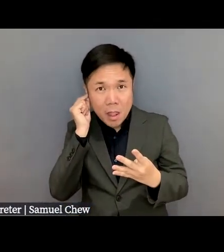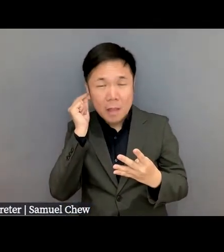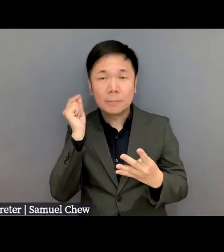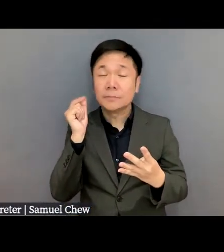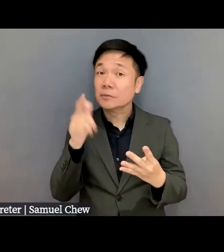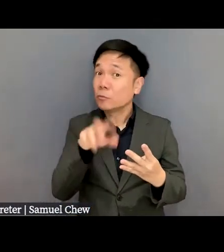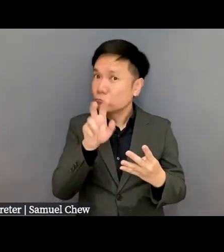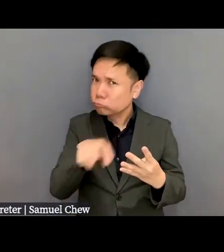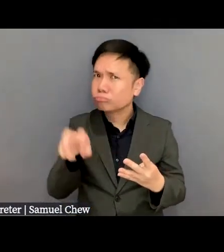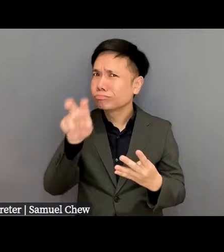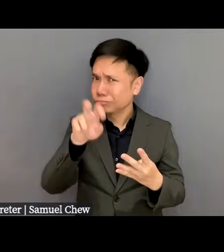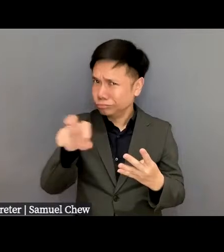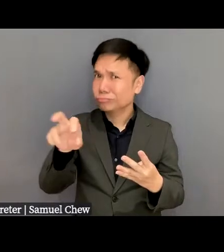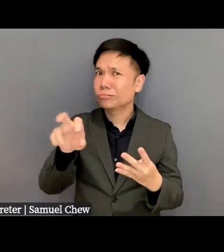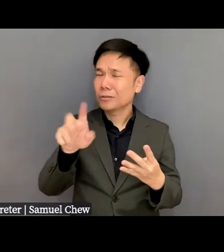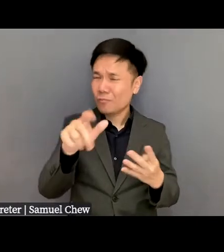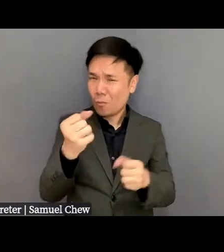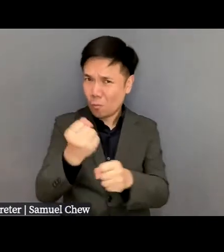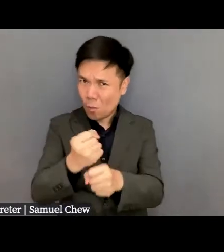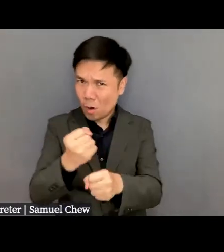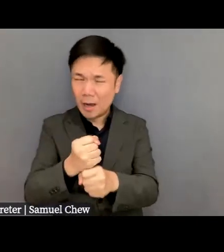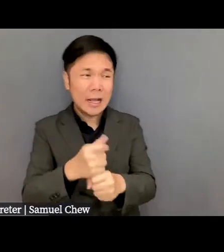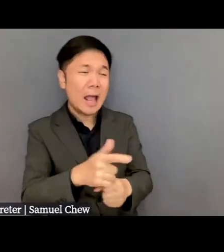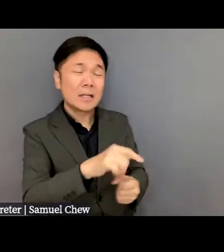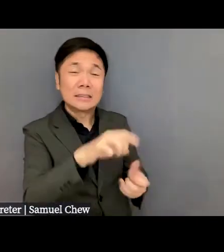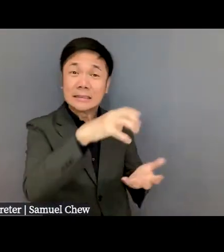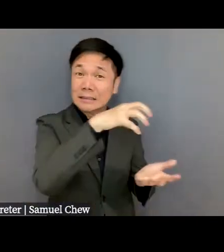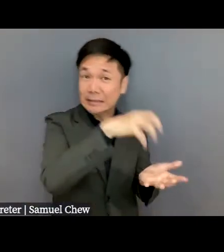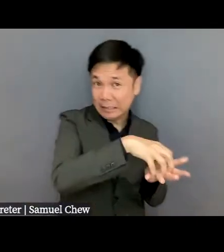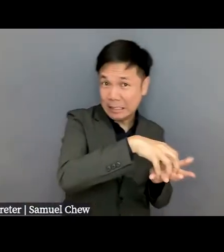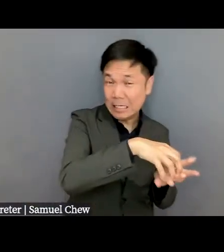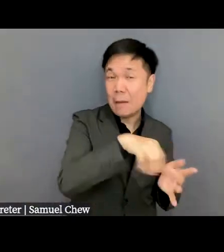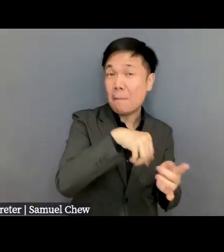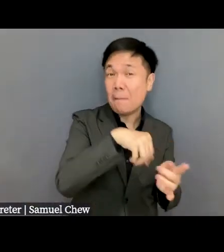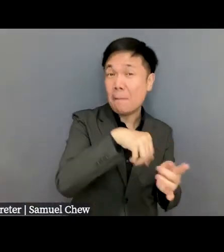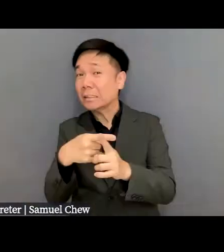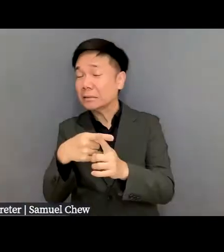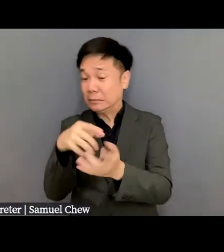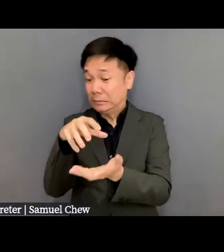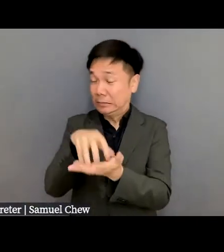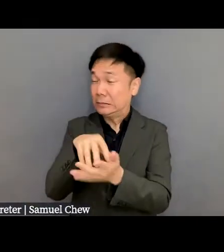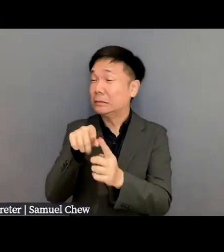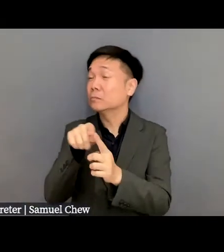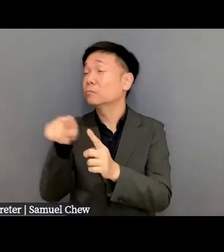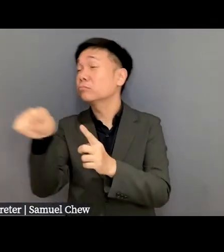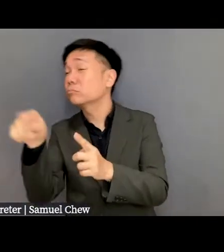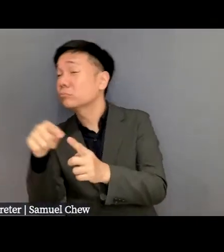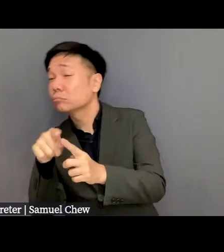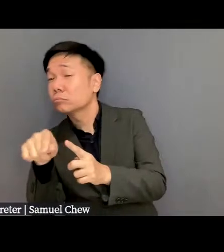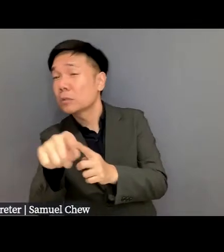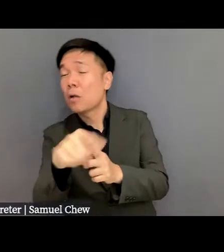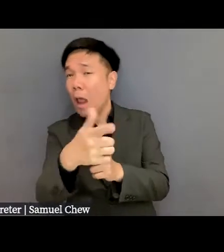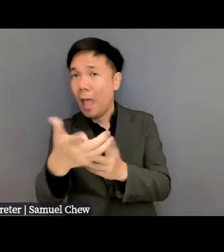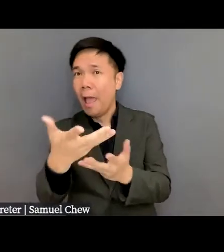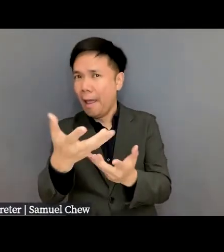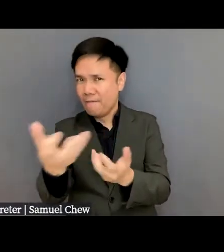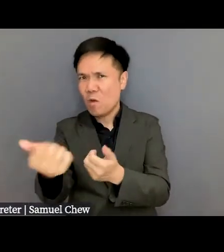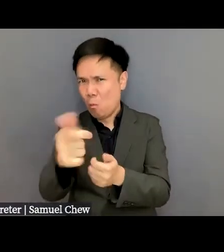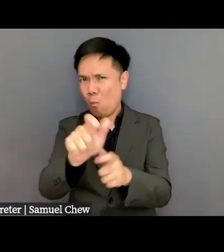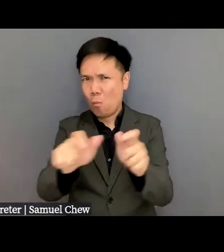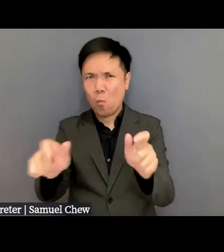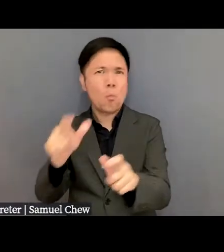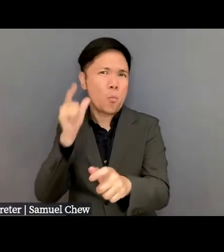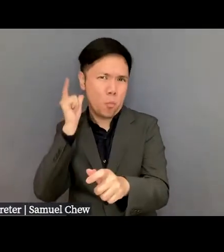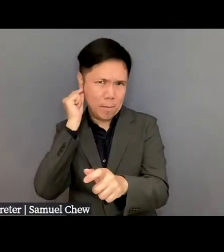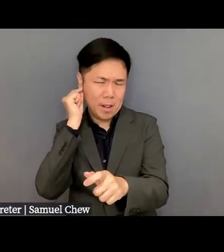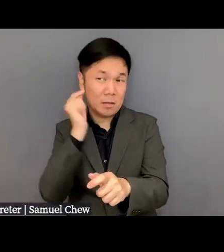tourism, as well as you have the urban women. And those community-based women, it's very important